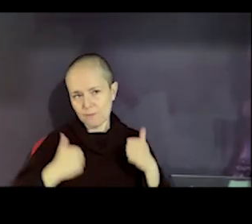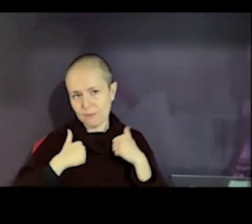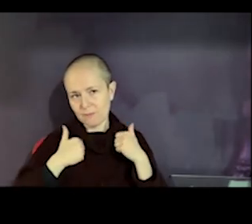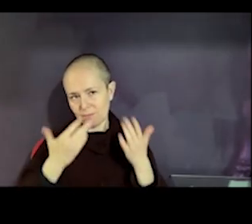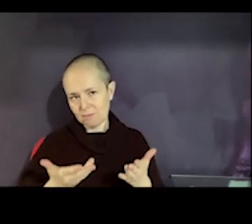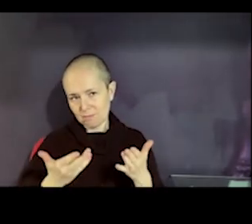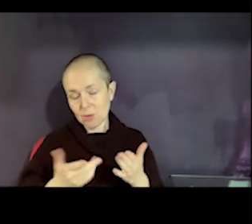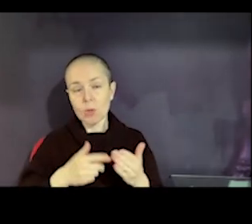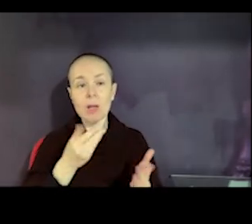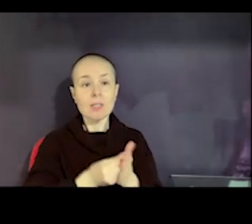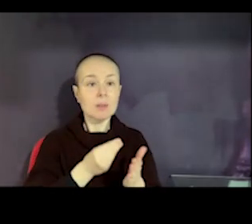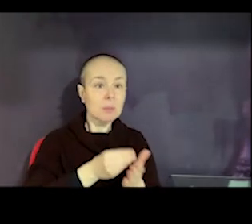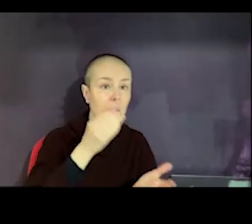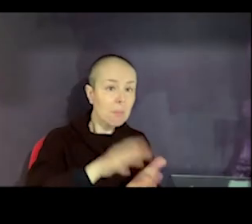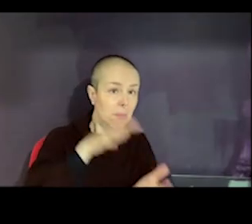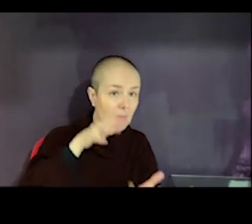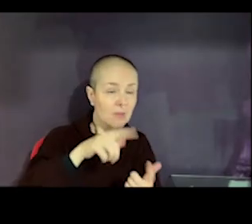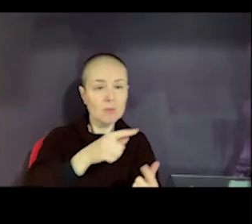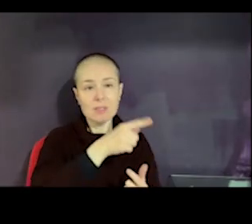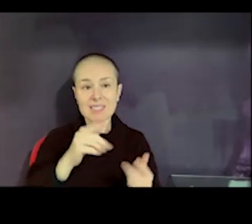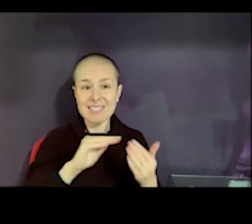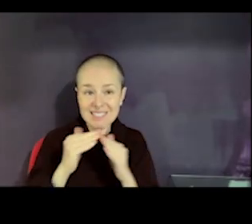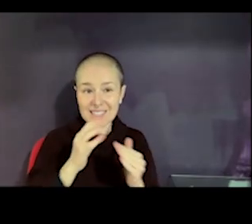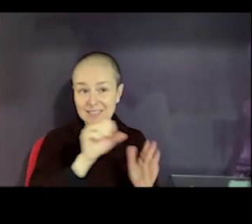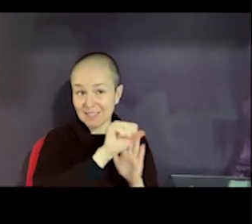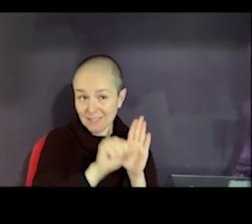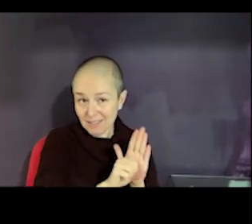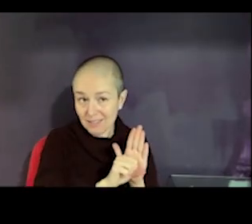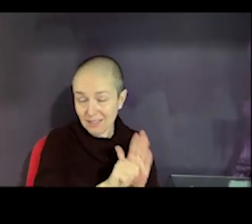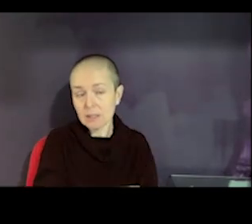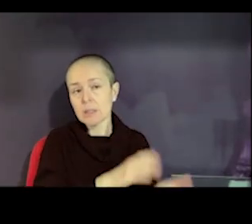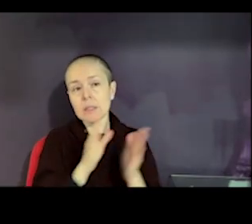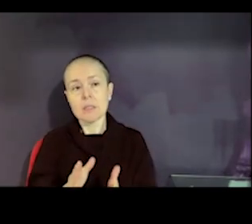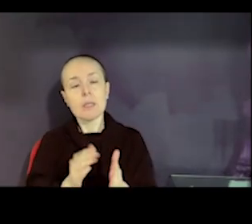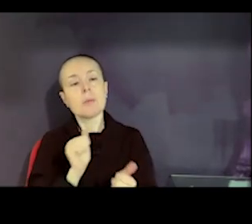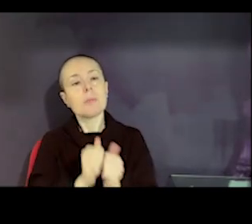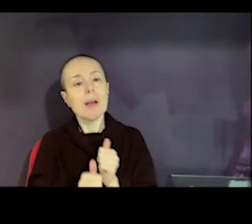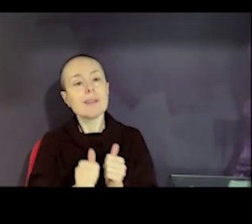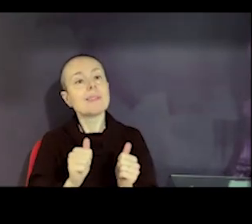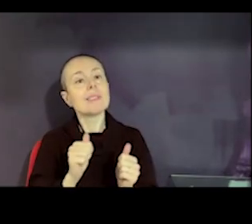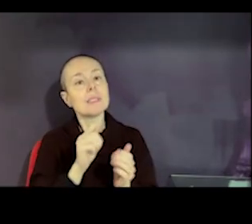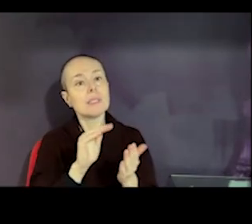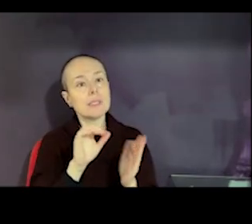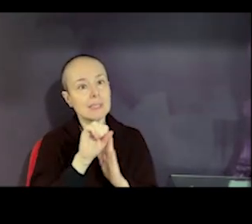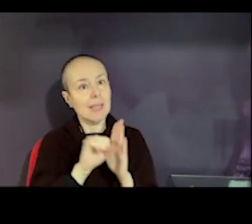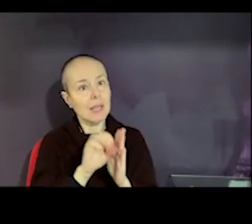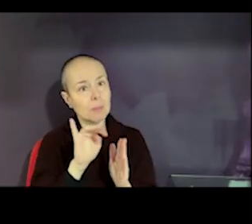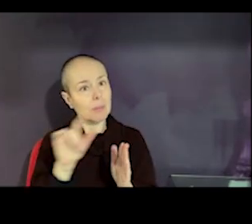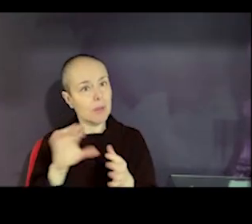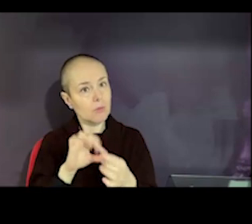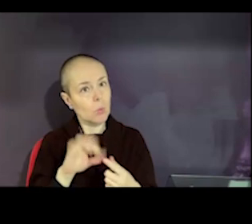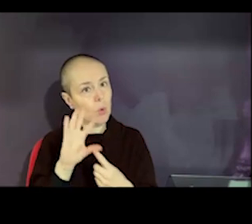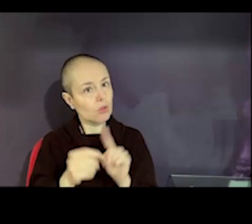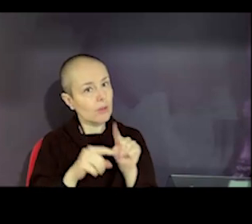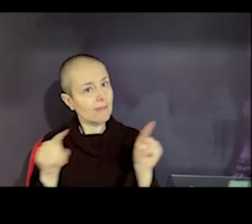funding, including city and state funding, and also passing a state bill around culturally diverse arts funding. The